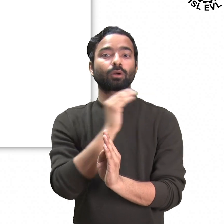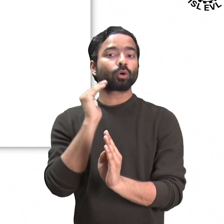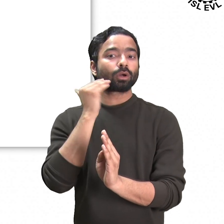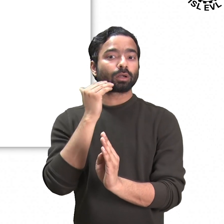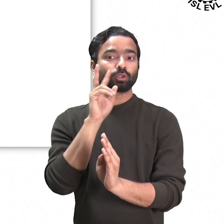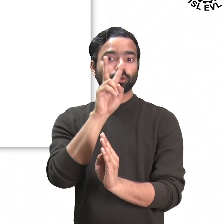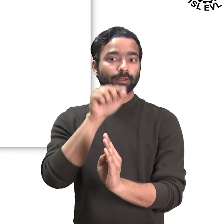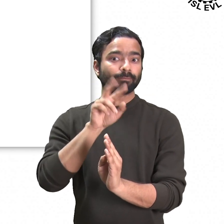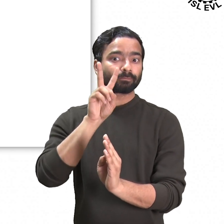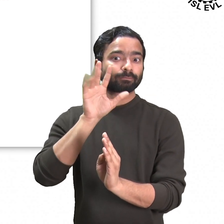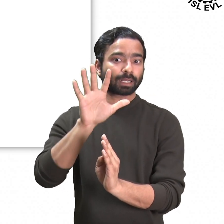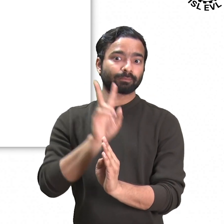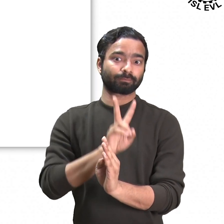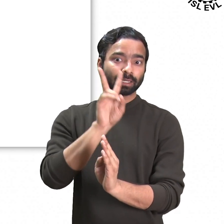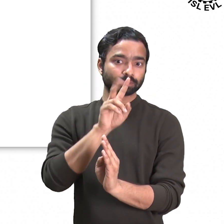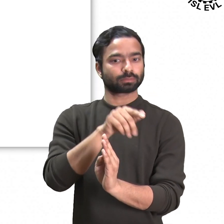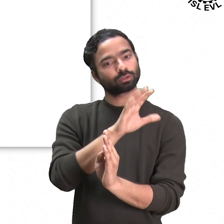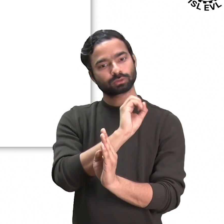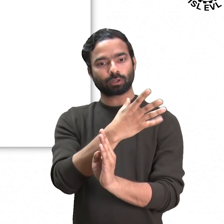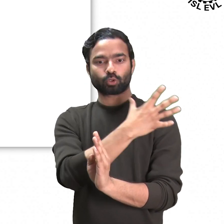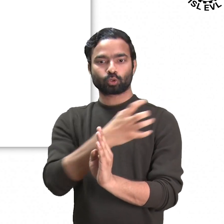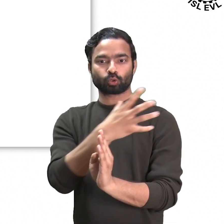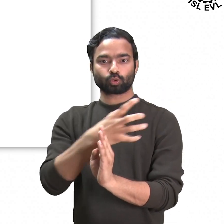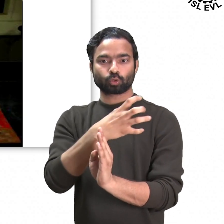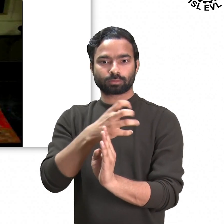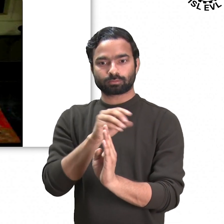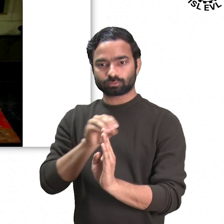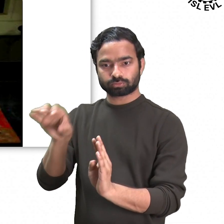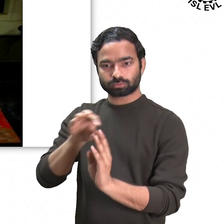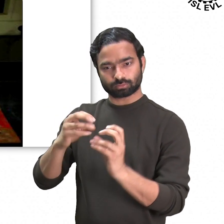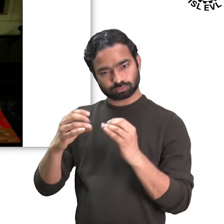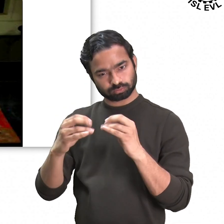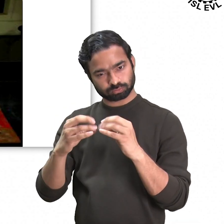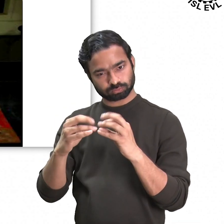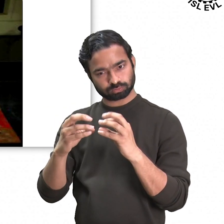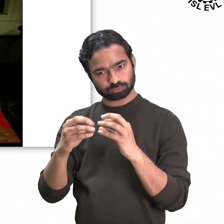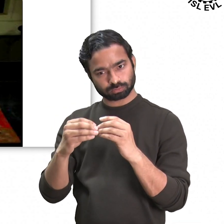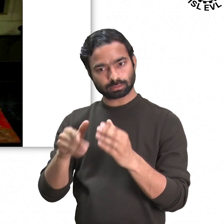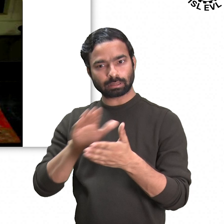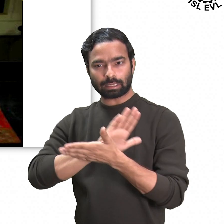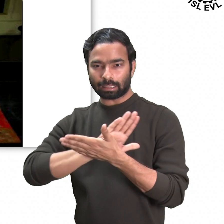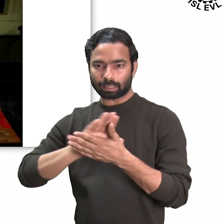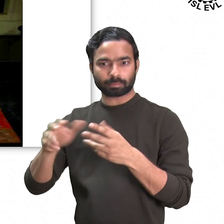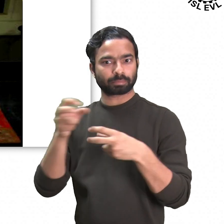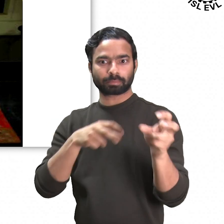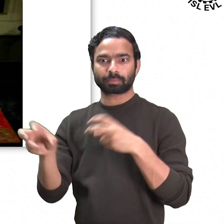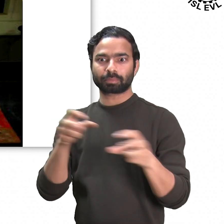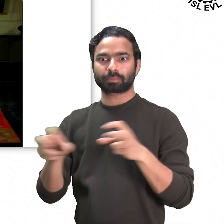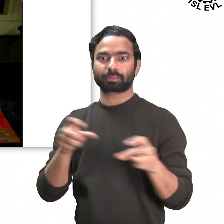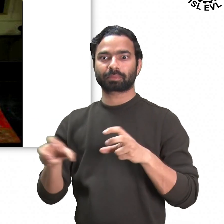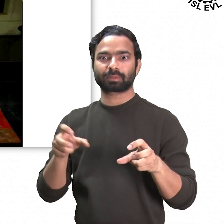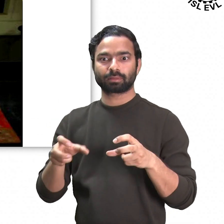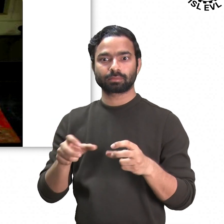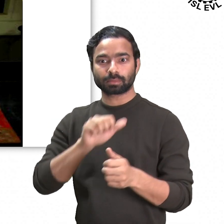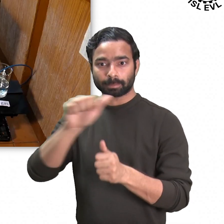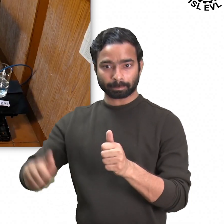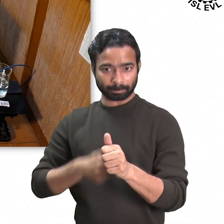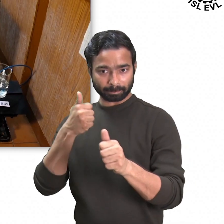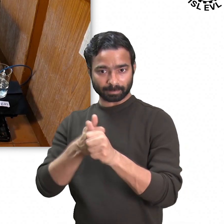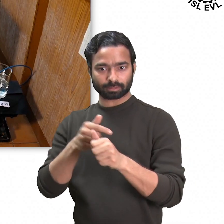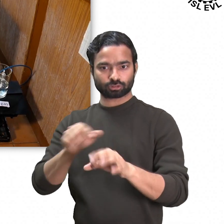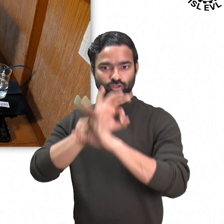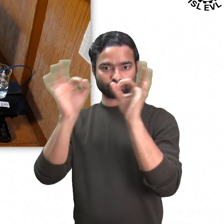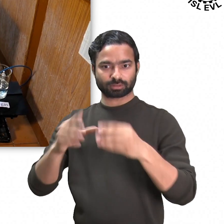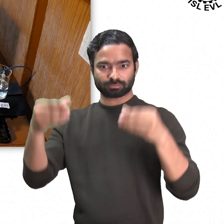reaction occurs and the hydrogen and oxygen gases are produced. The single cells are assembled in series to make a cell stack for